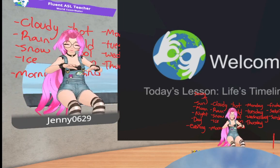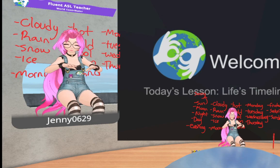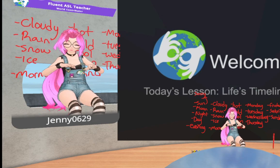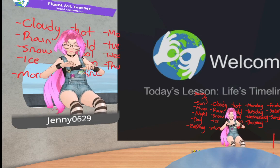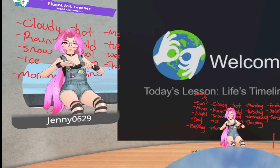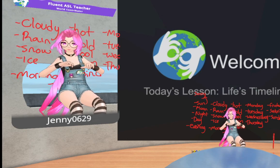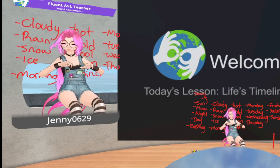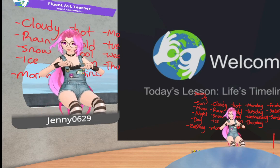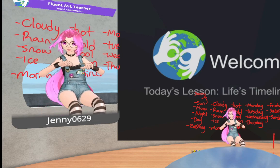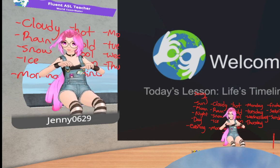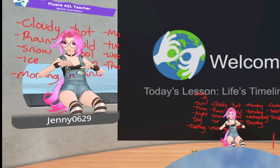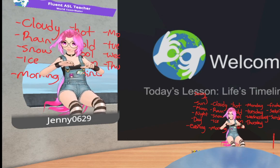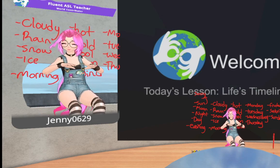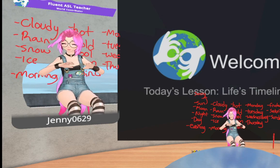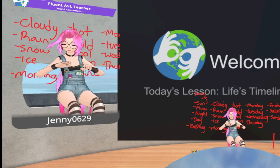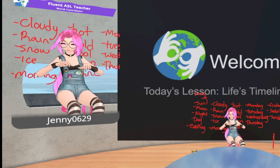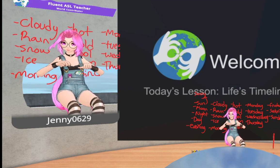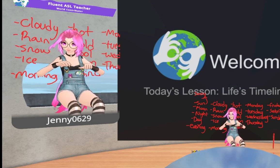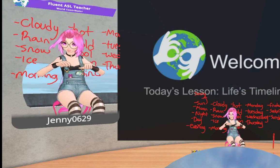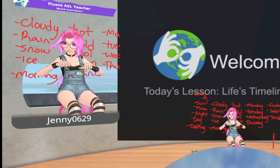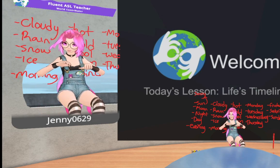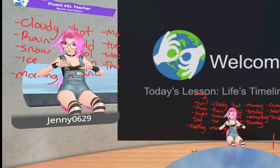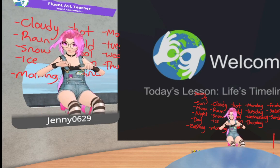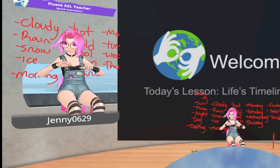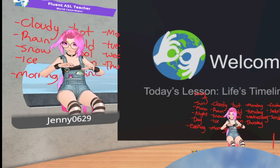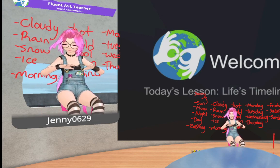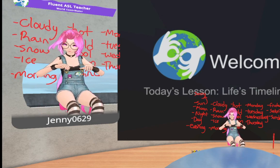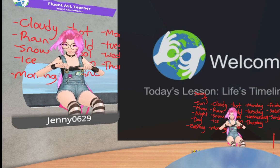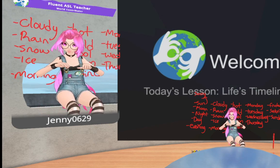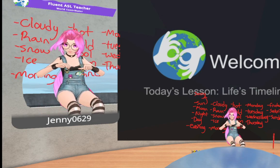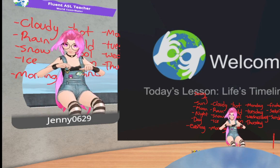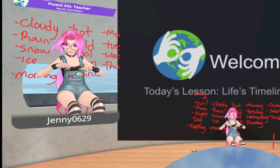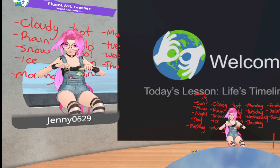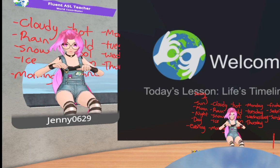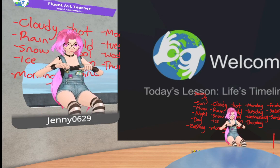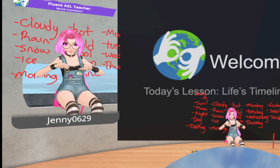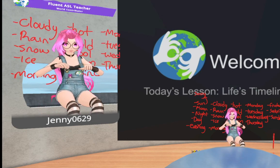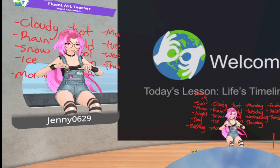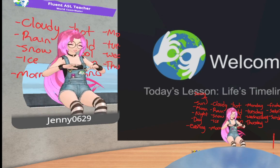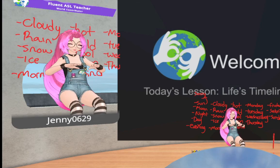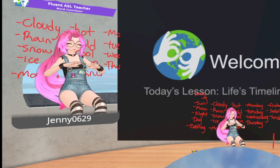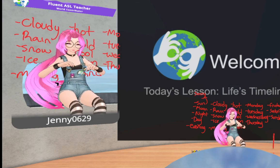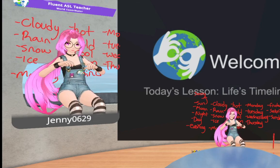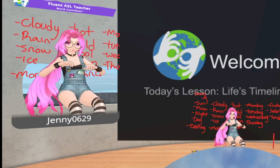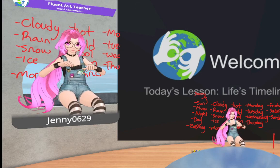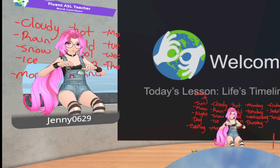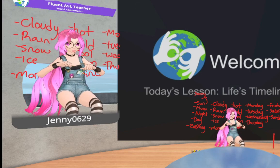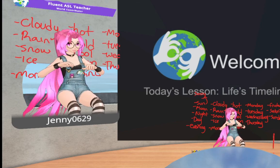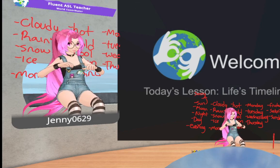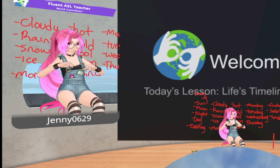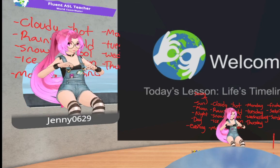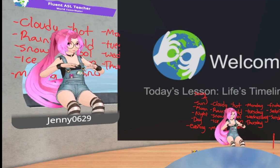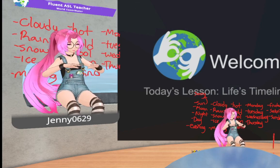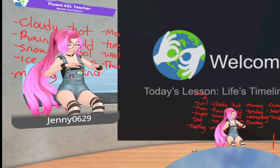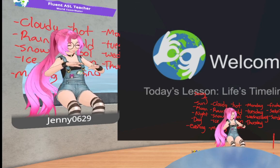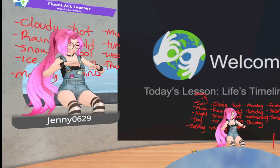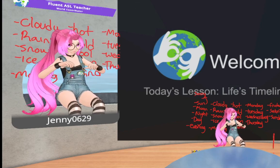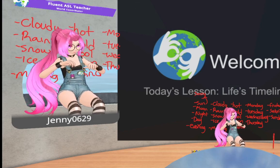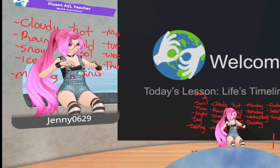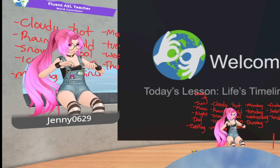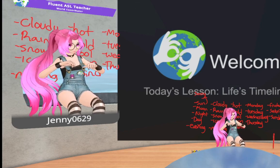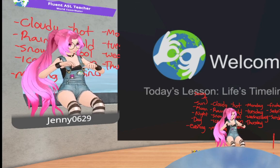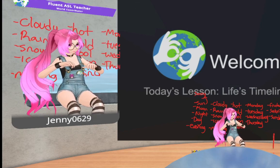shape. Freeze. Frozen. Ice. Anything like that. Ice.